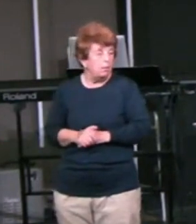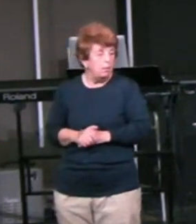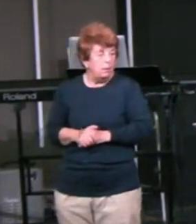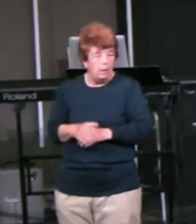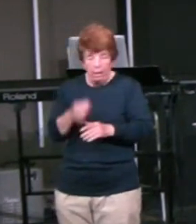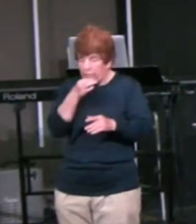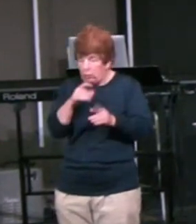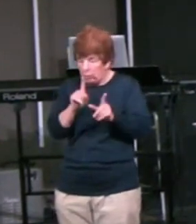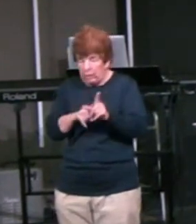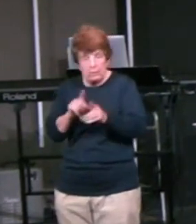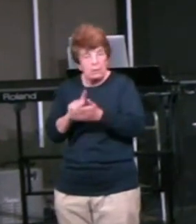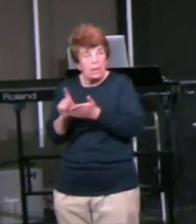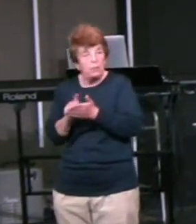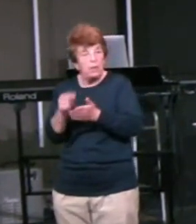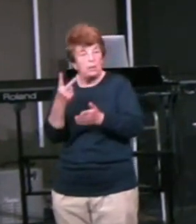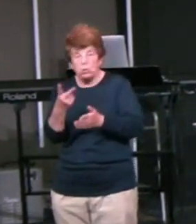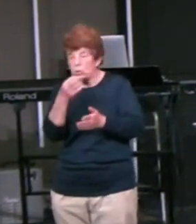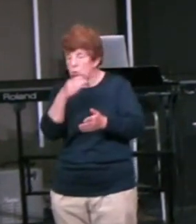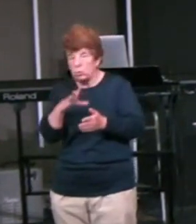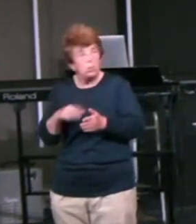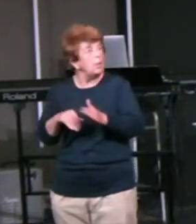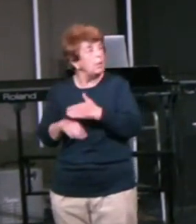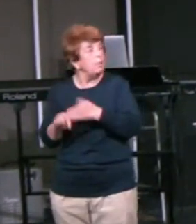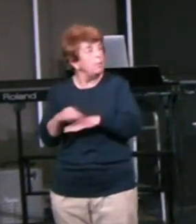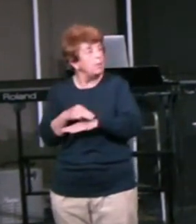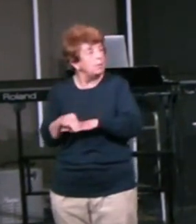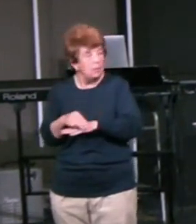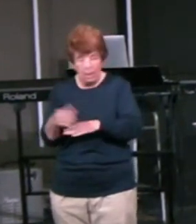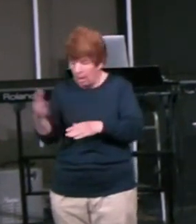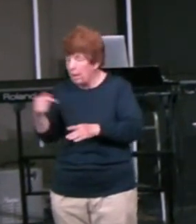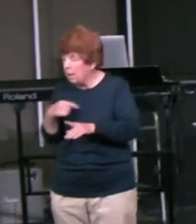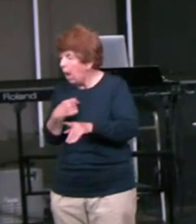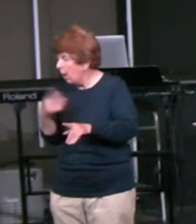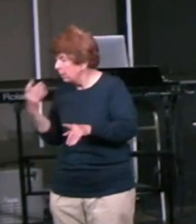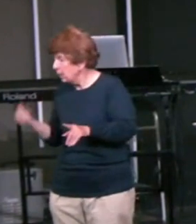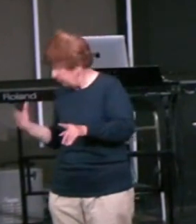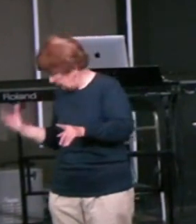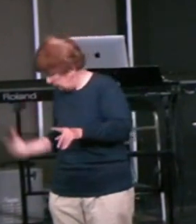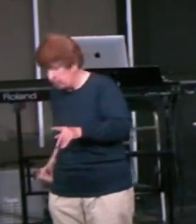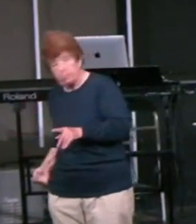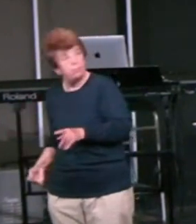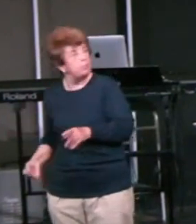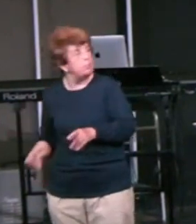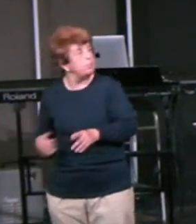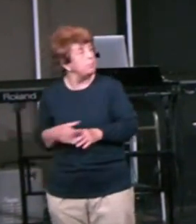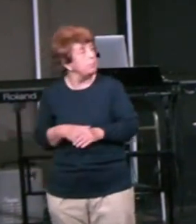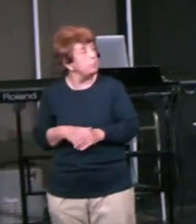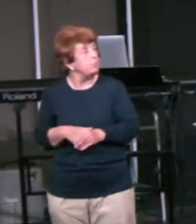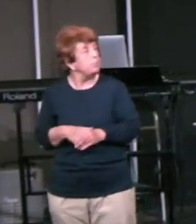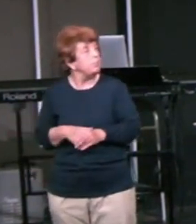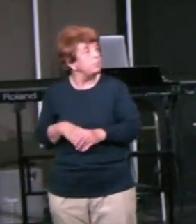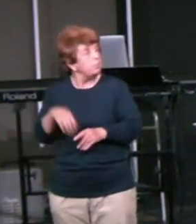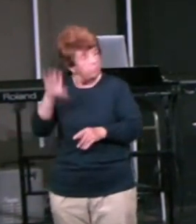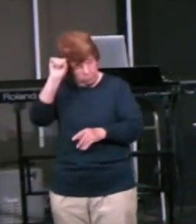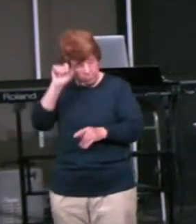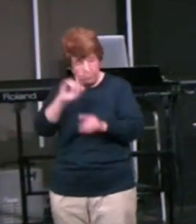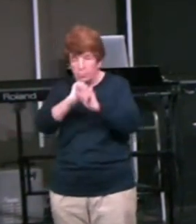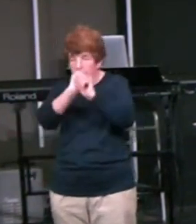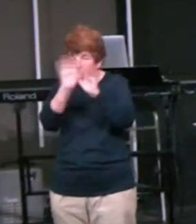A few years later on, we had two kids and we're in ministry and I was receiving an income, and I can remember